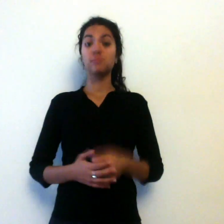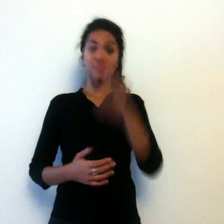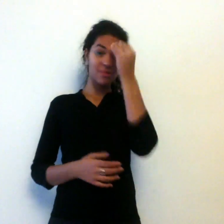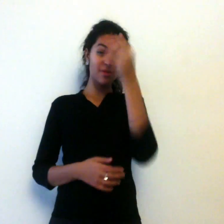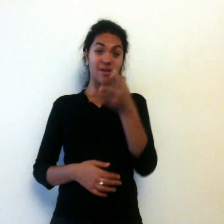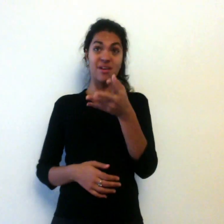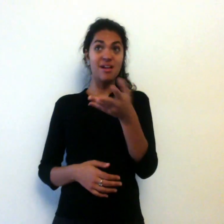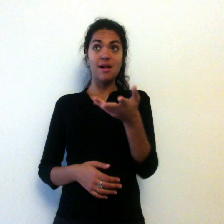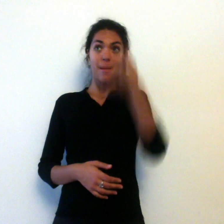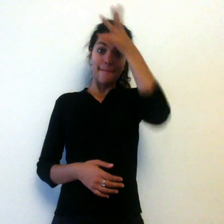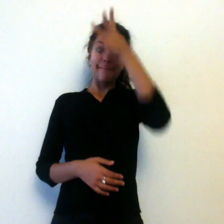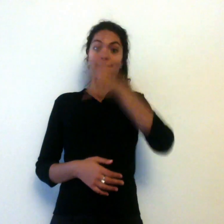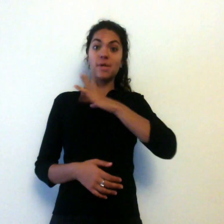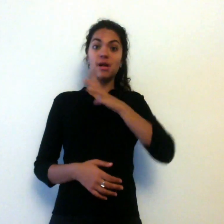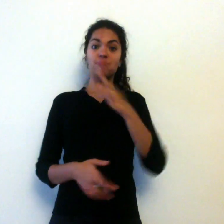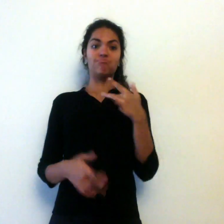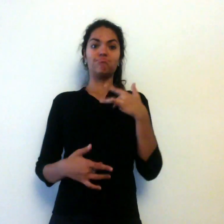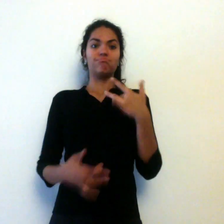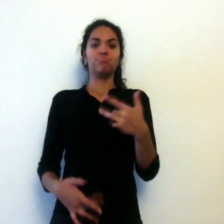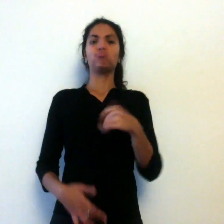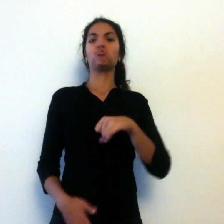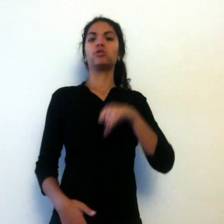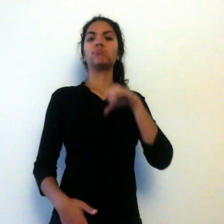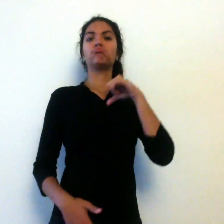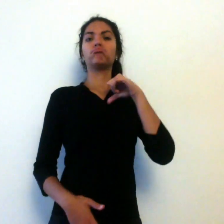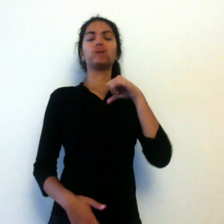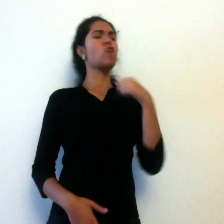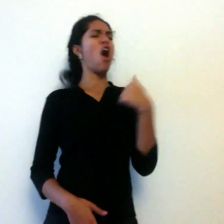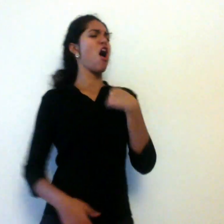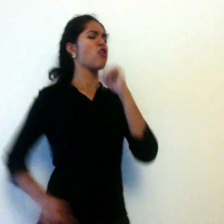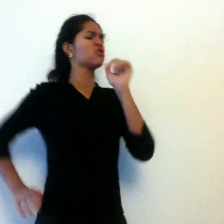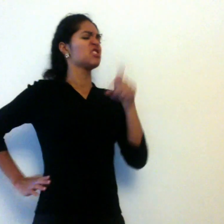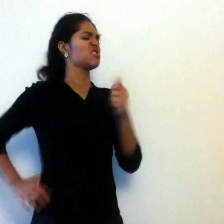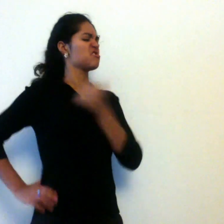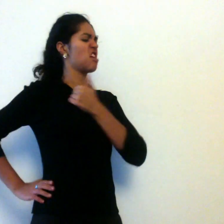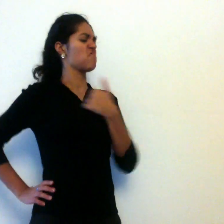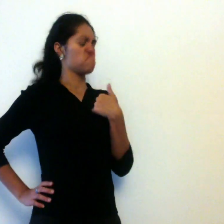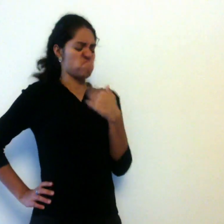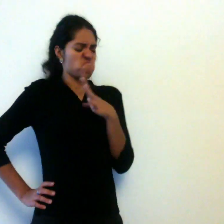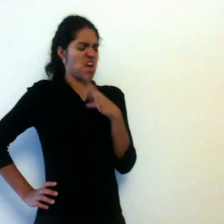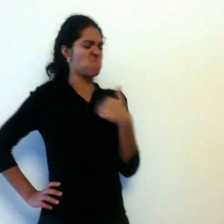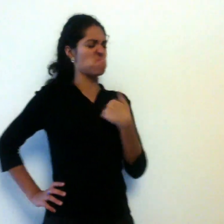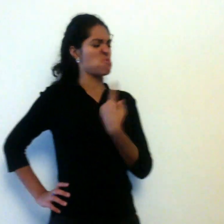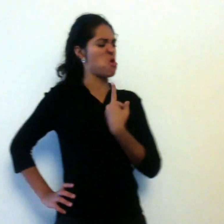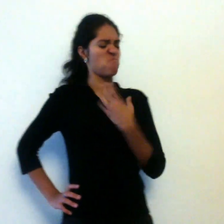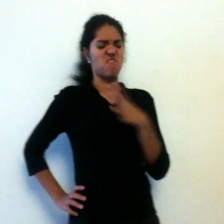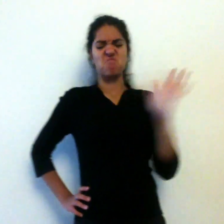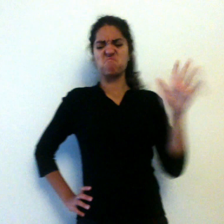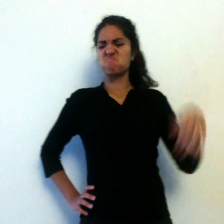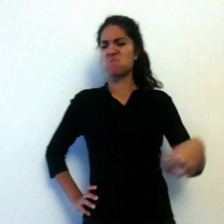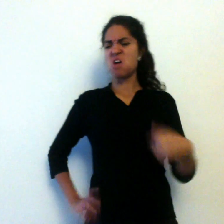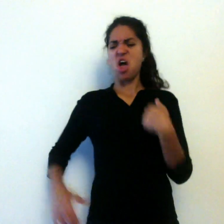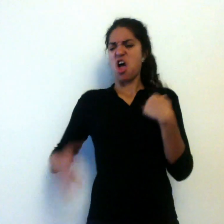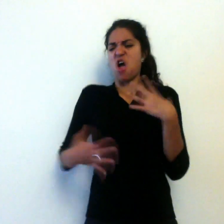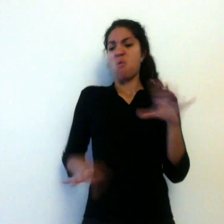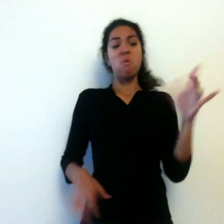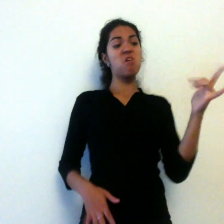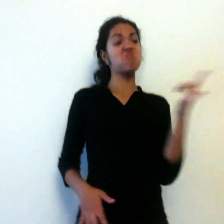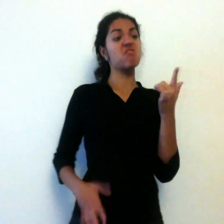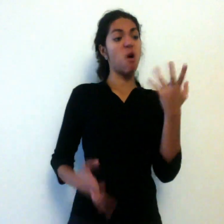to admit that. We are too proud to tell the world that we long to feel those arms around